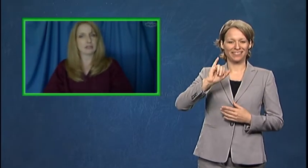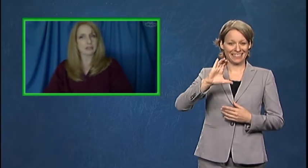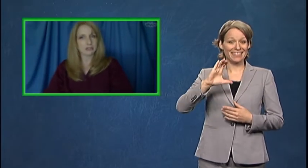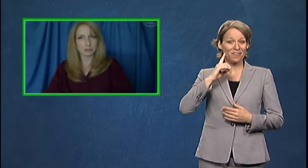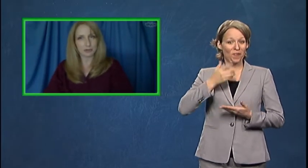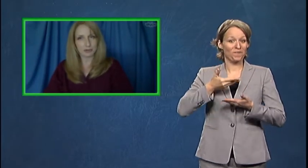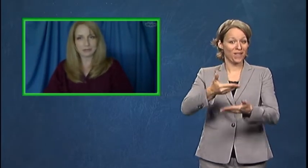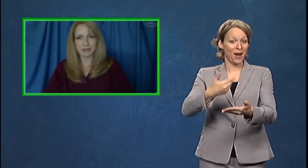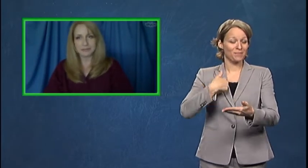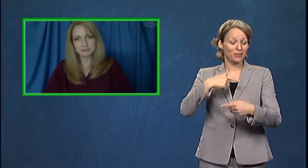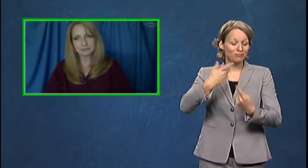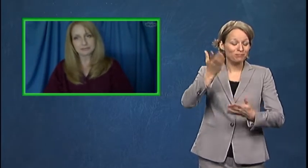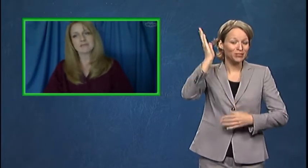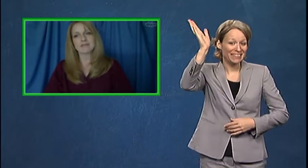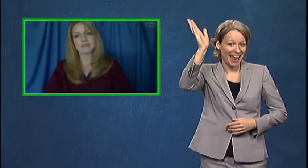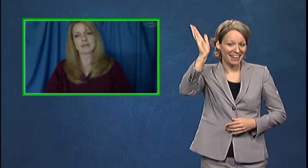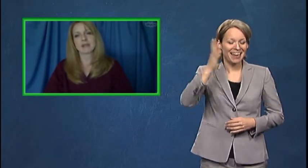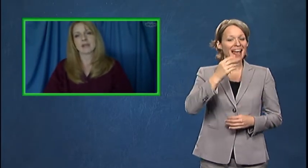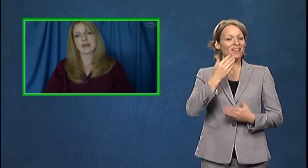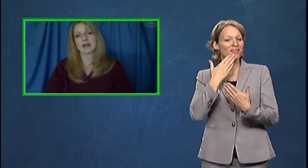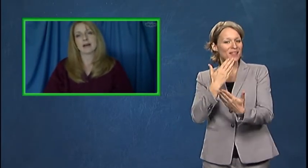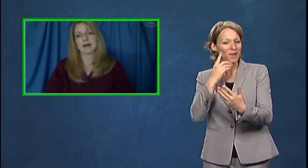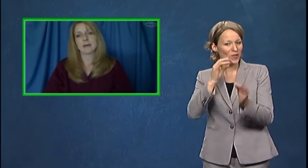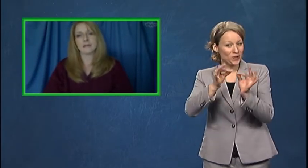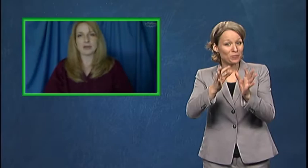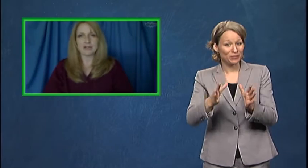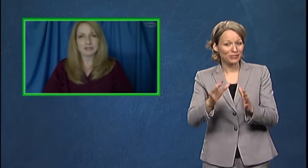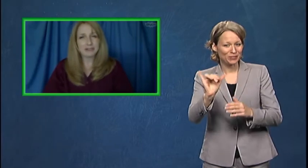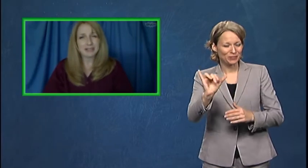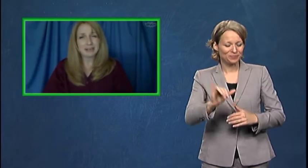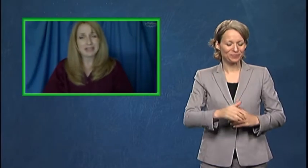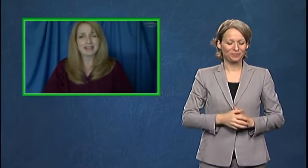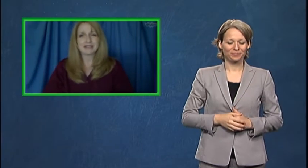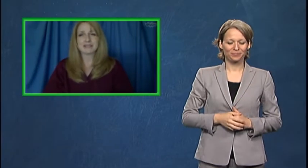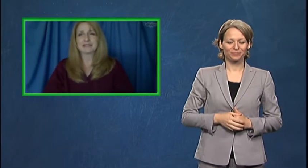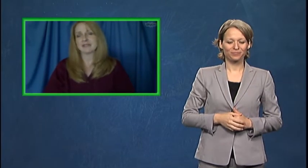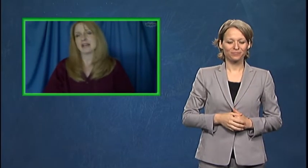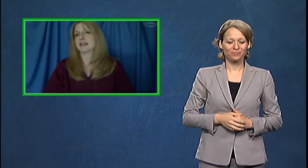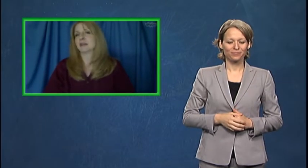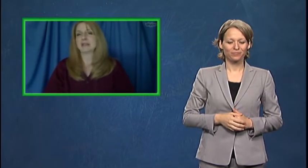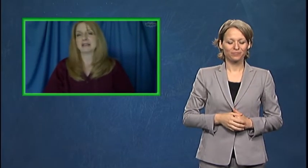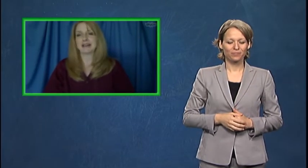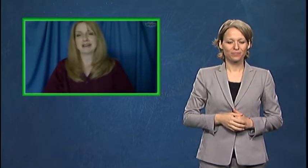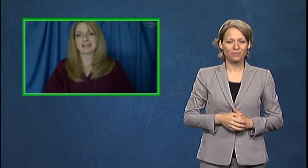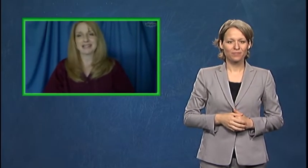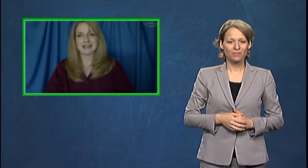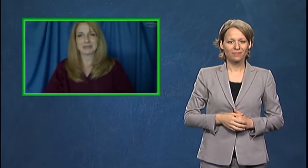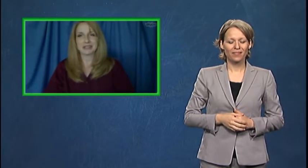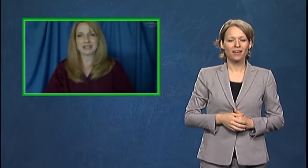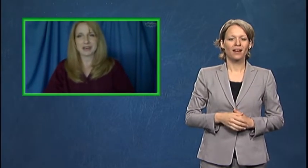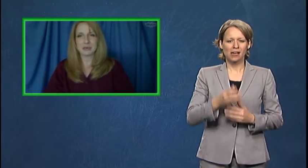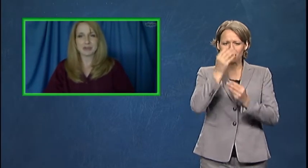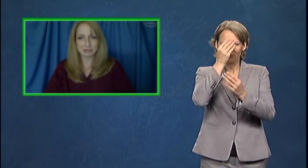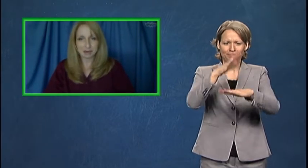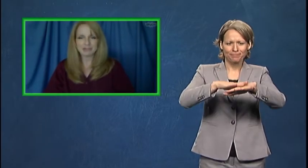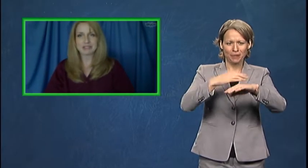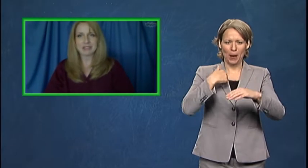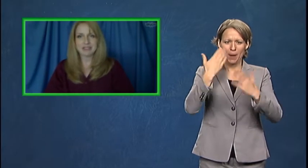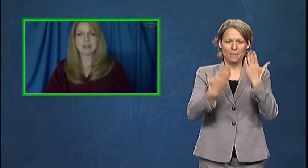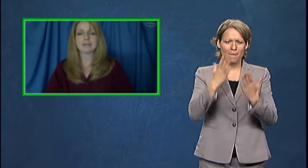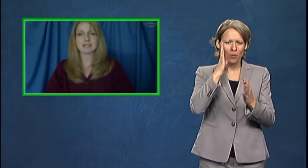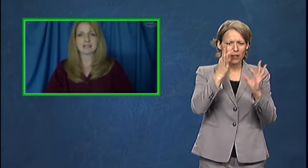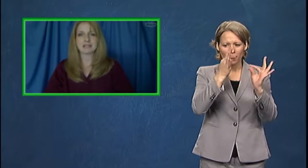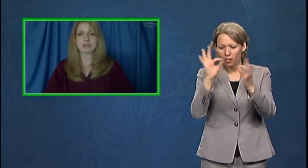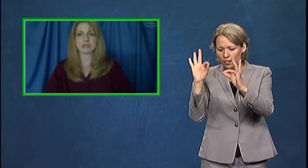thanks to the interpreter as well. You'll have to forgive my lack of intermittent eye contact with the camera. I'm